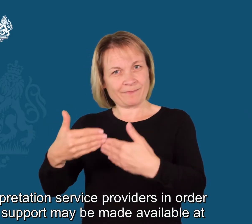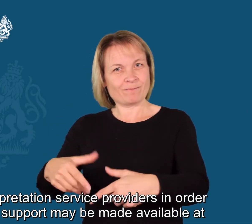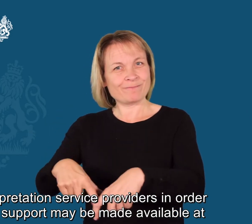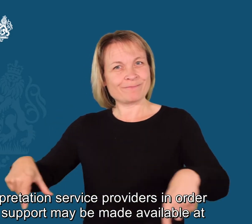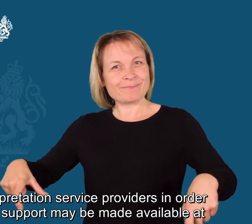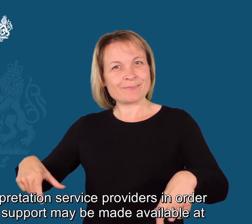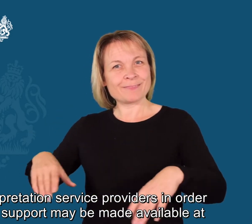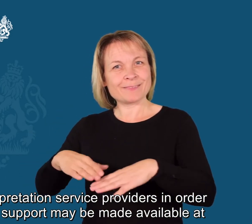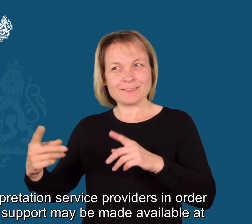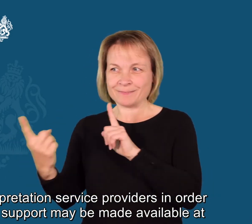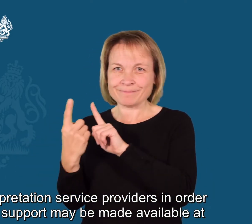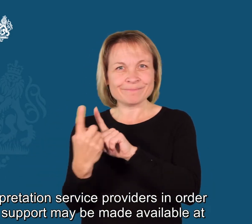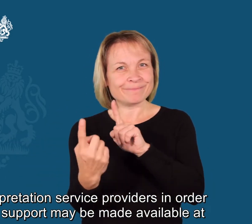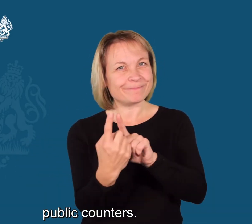counters.